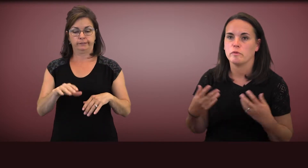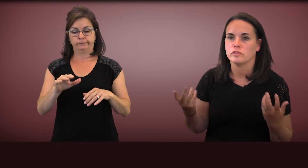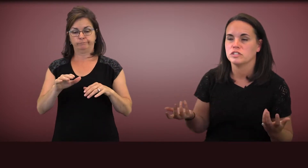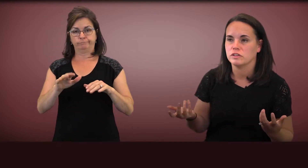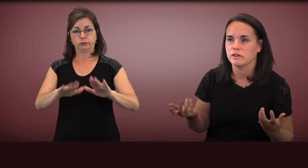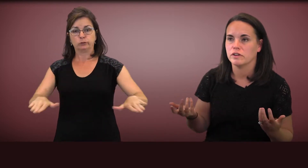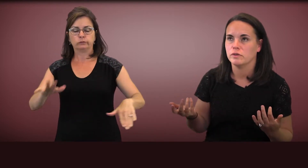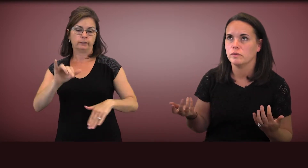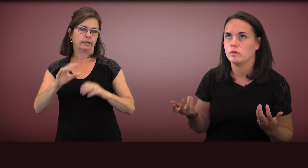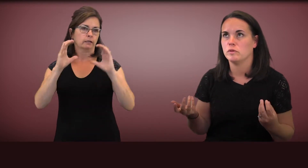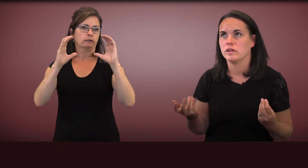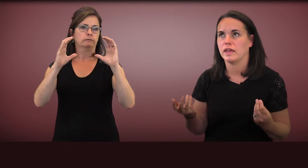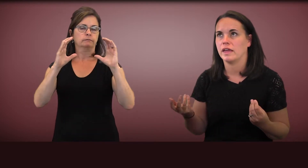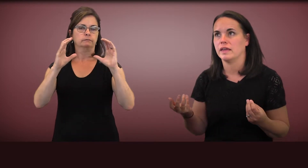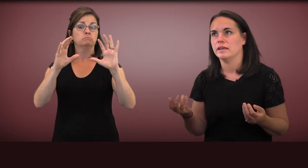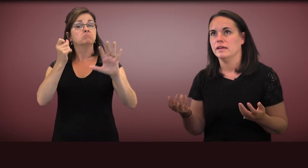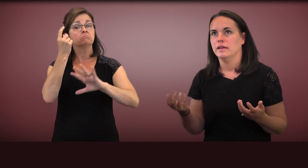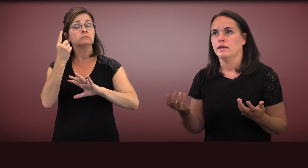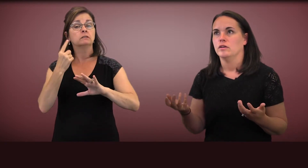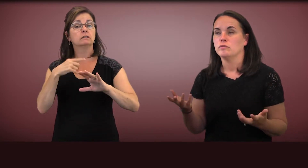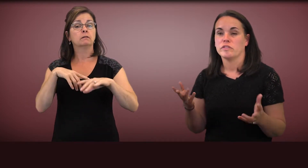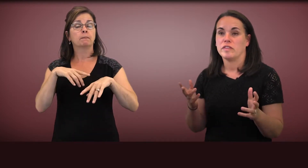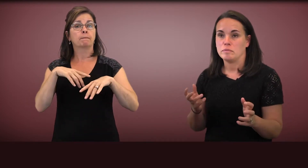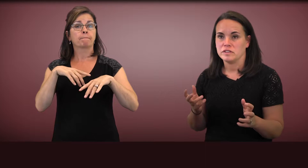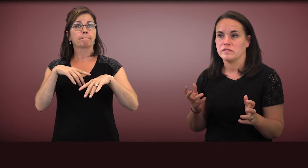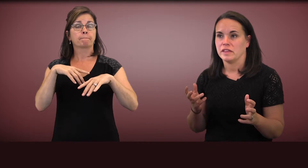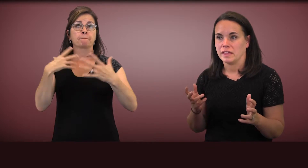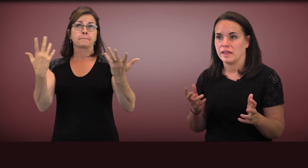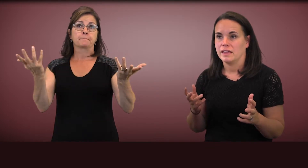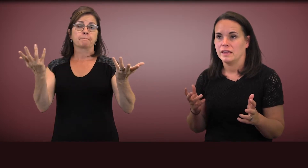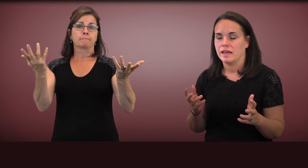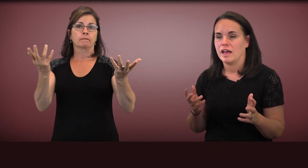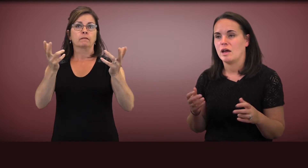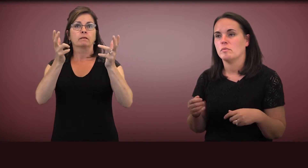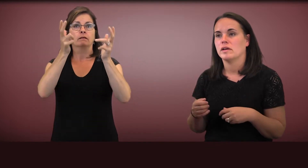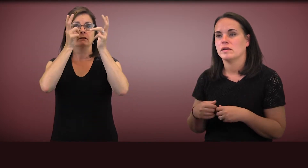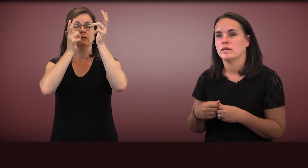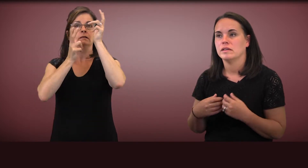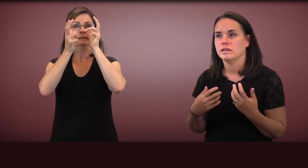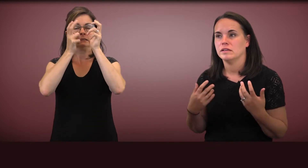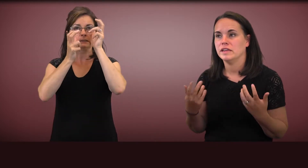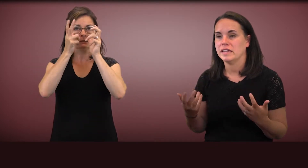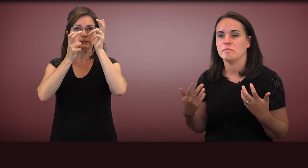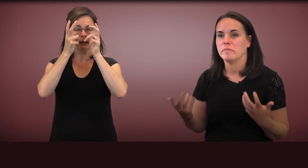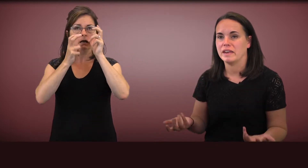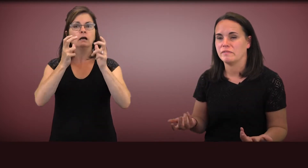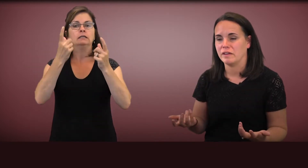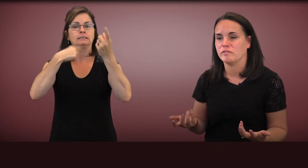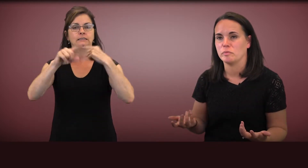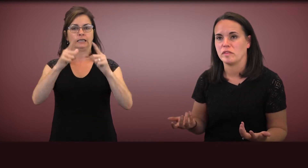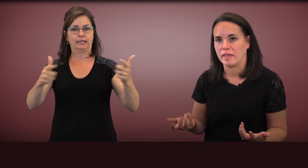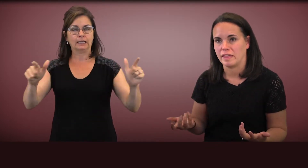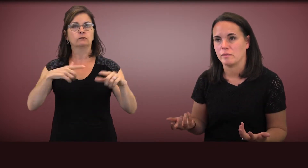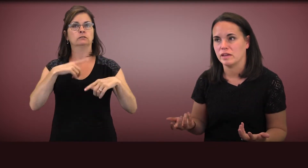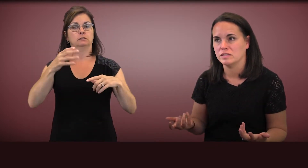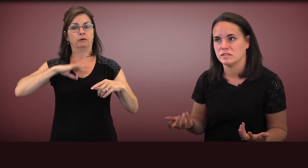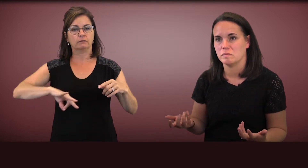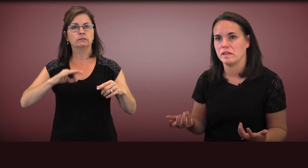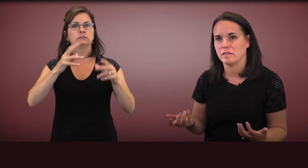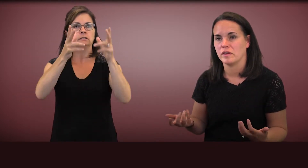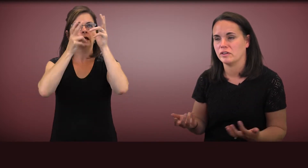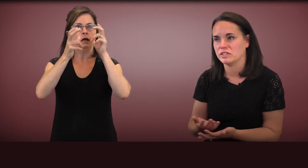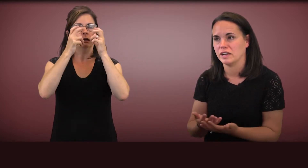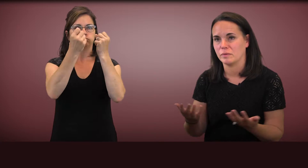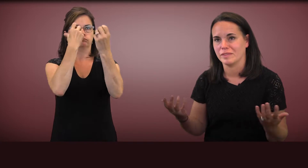for example, for children who communicate, who receptively need and benefit from sign language